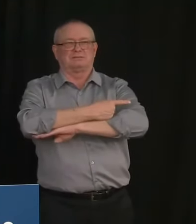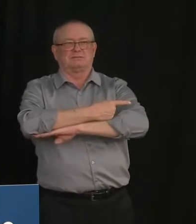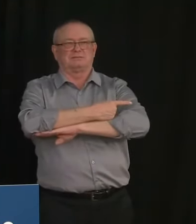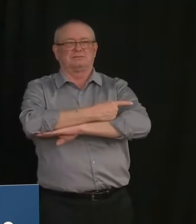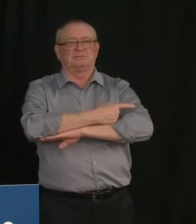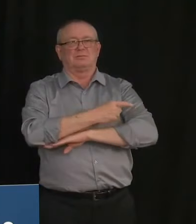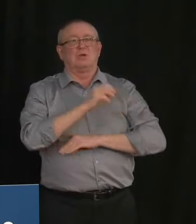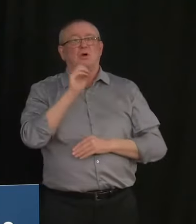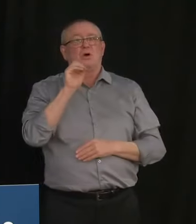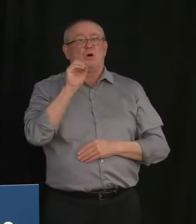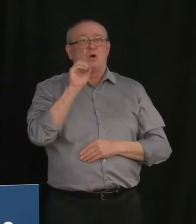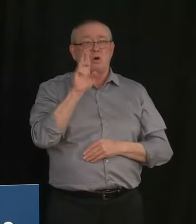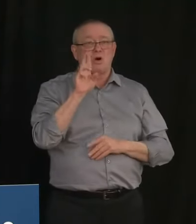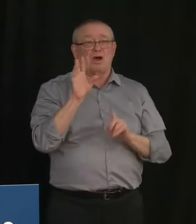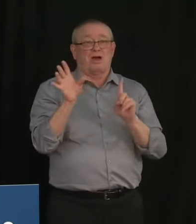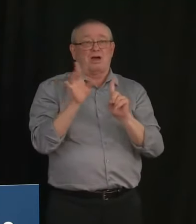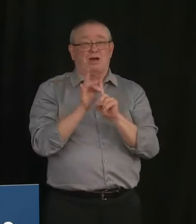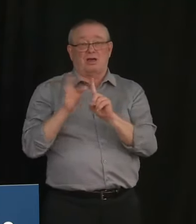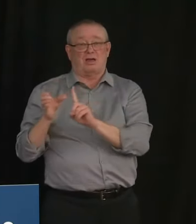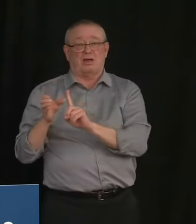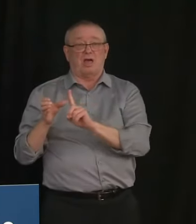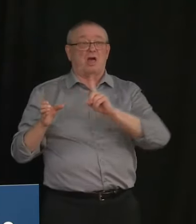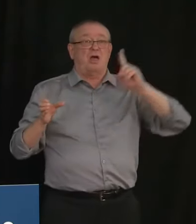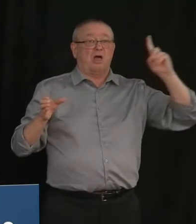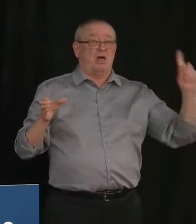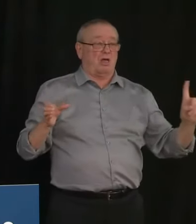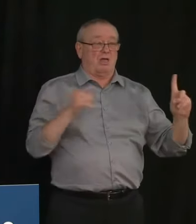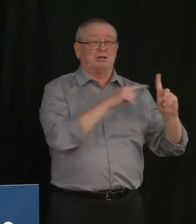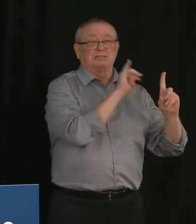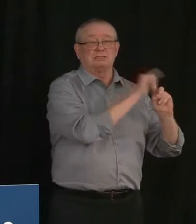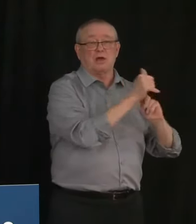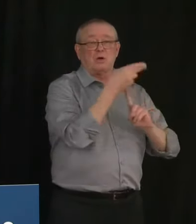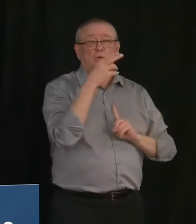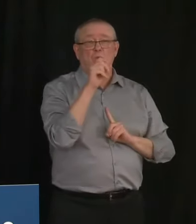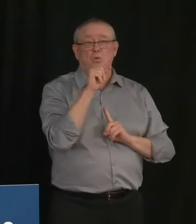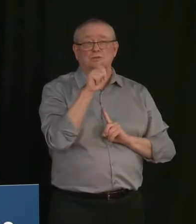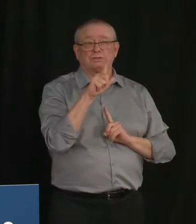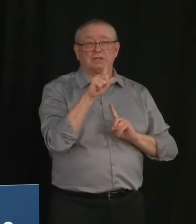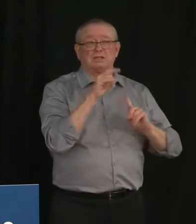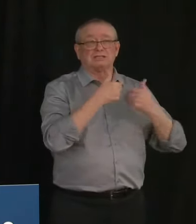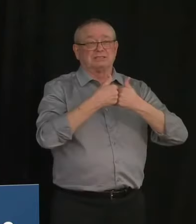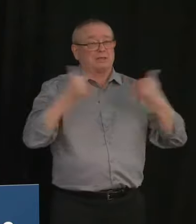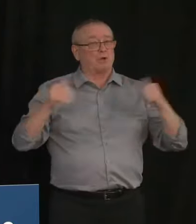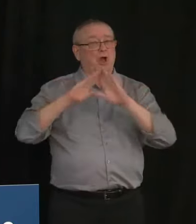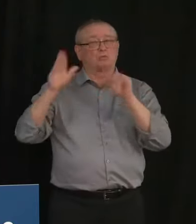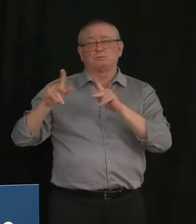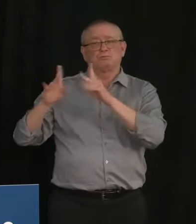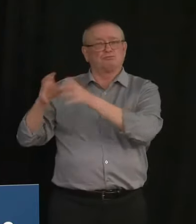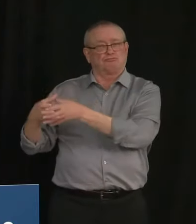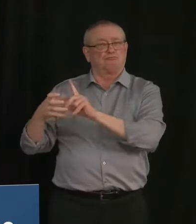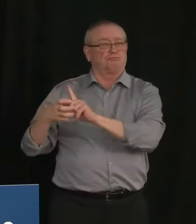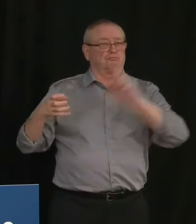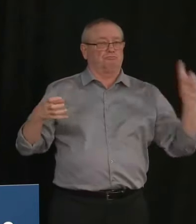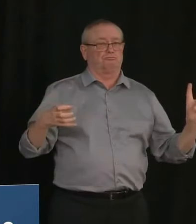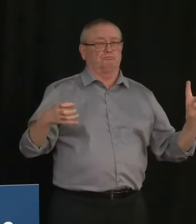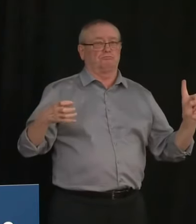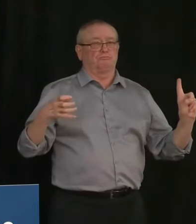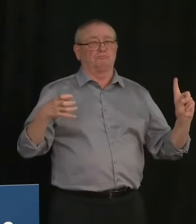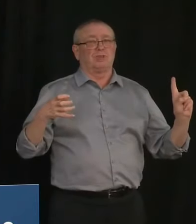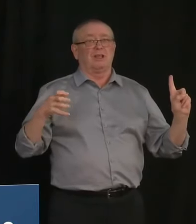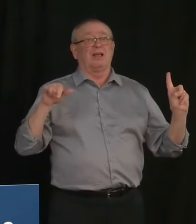isolation hotel or another location where they are not living with others to complete their isolation, the 14 days